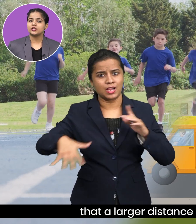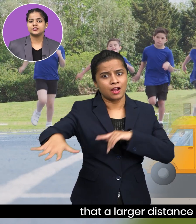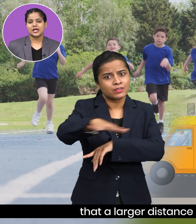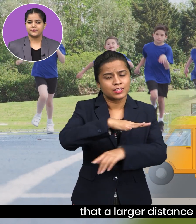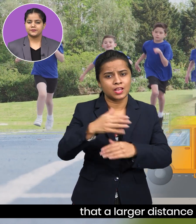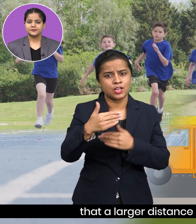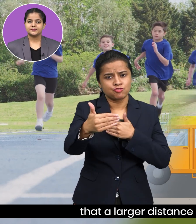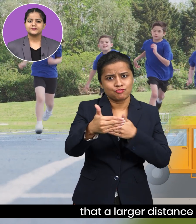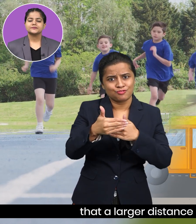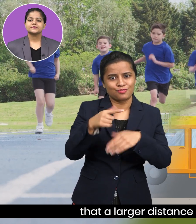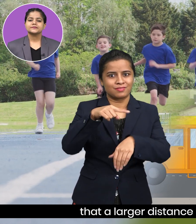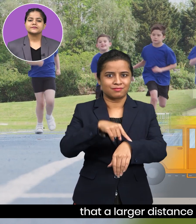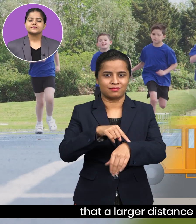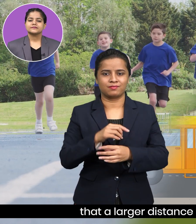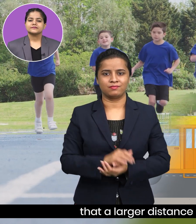in a shorter time.